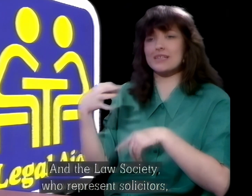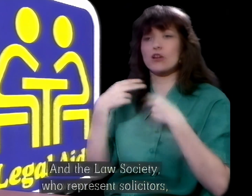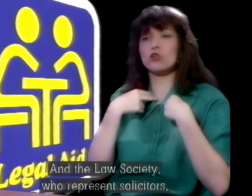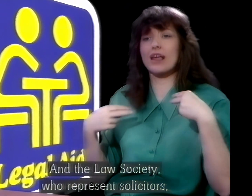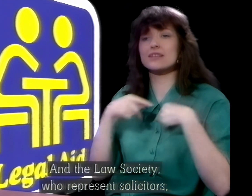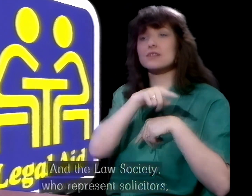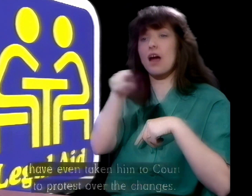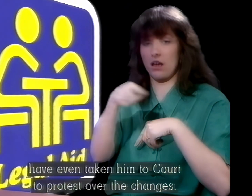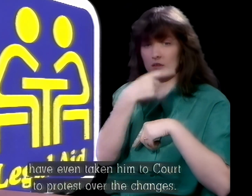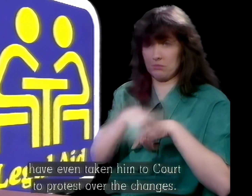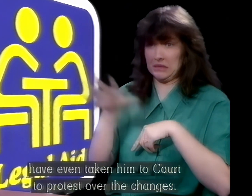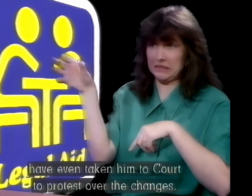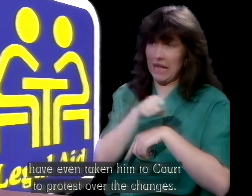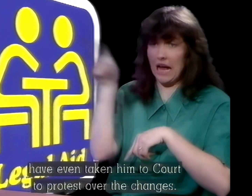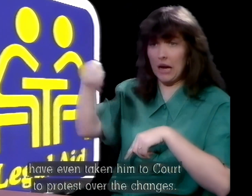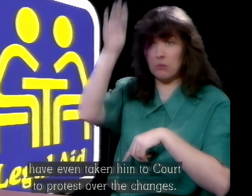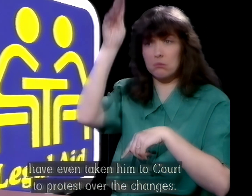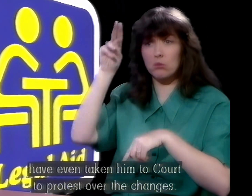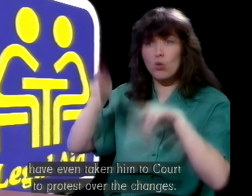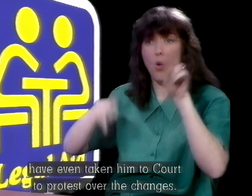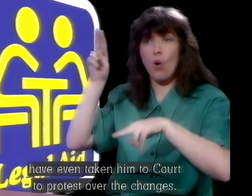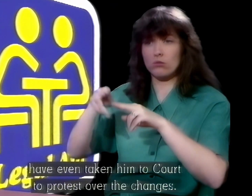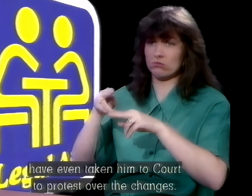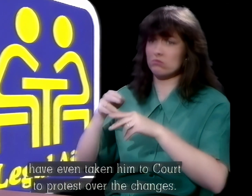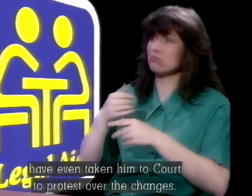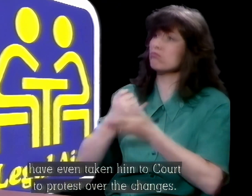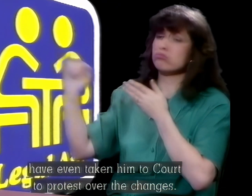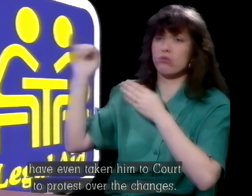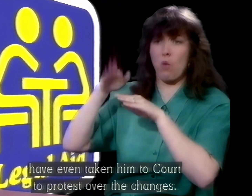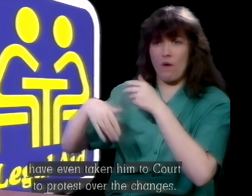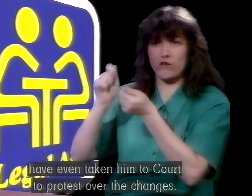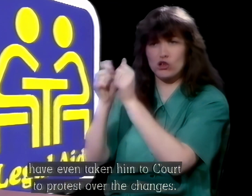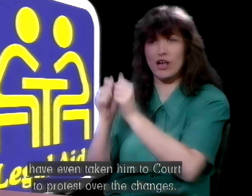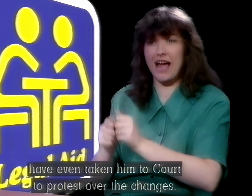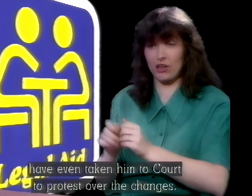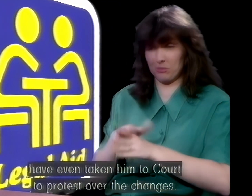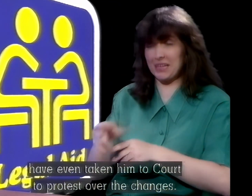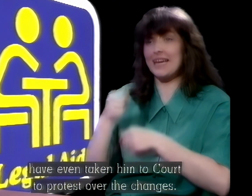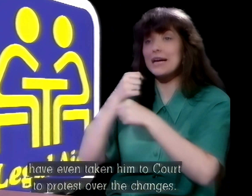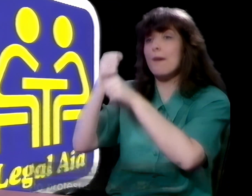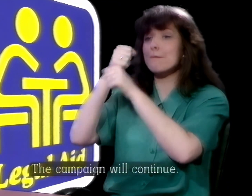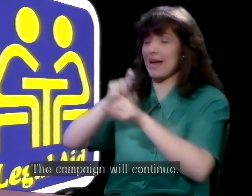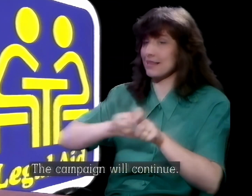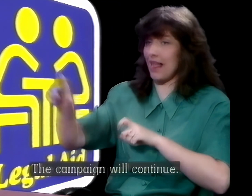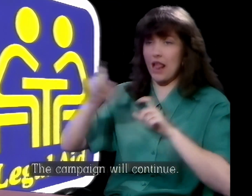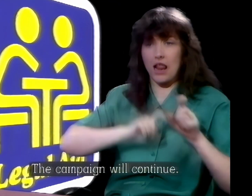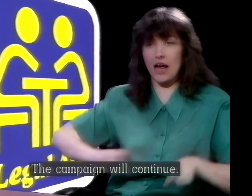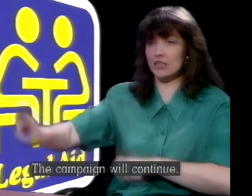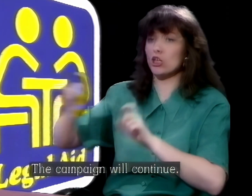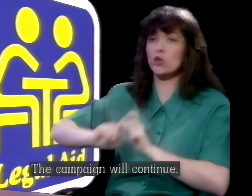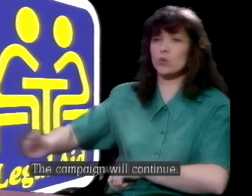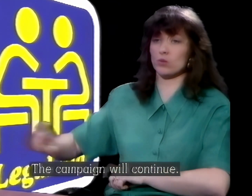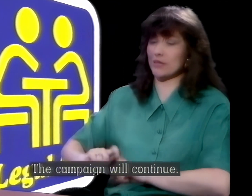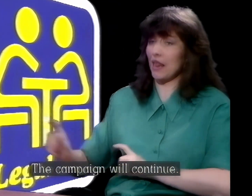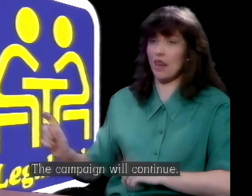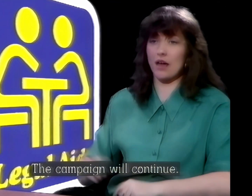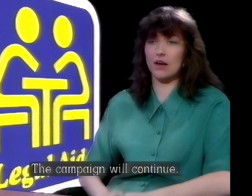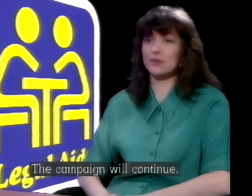represent solicitors, have even taken him to court to protest over the changes. The campaign will continue.